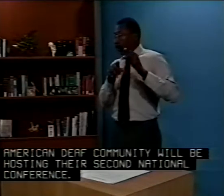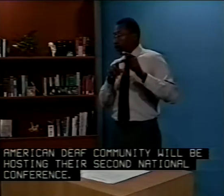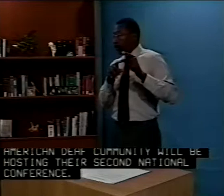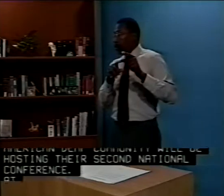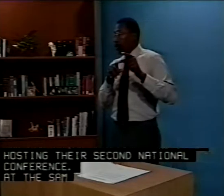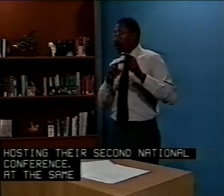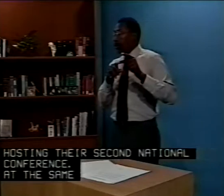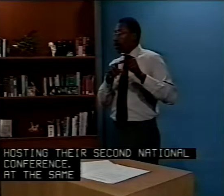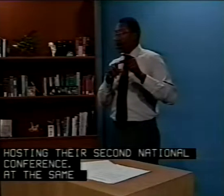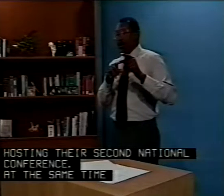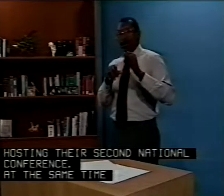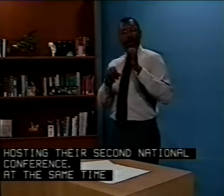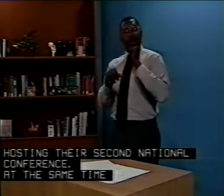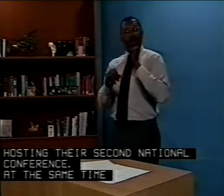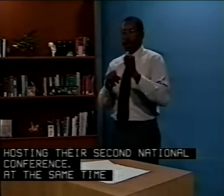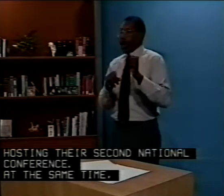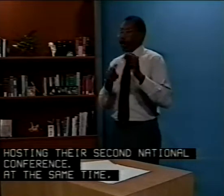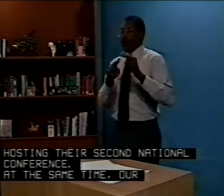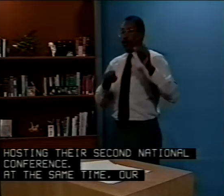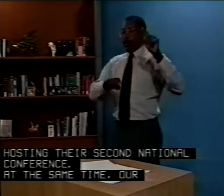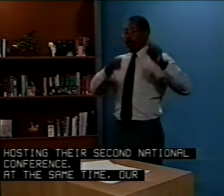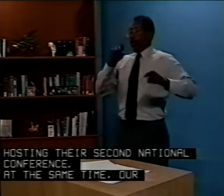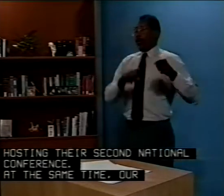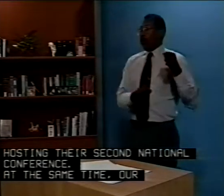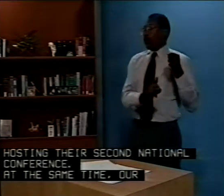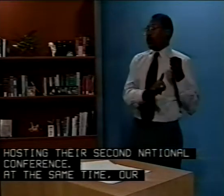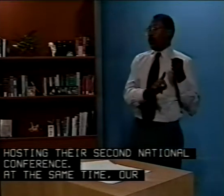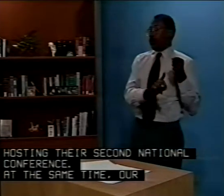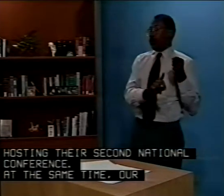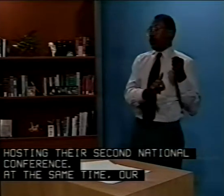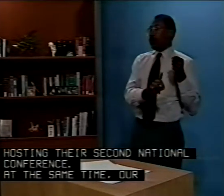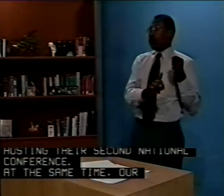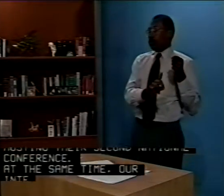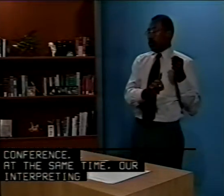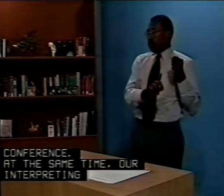our interpreting profession is not as diverse,